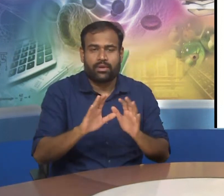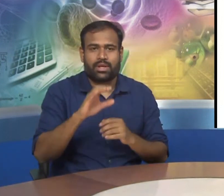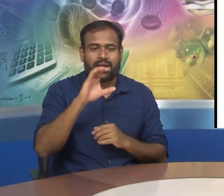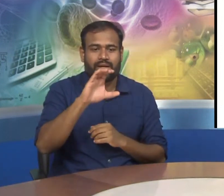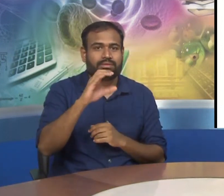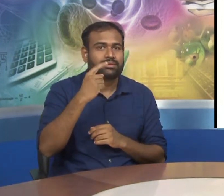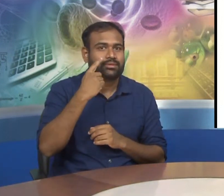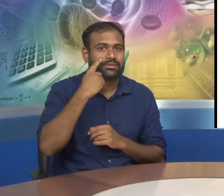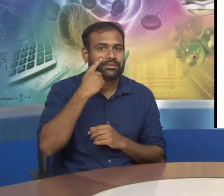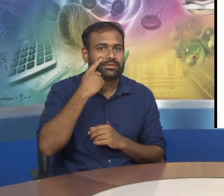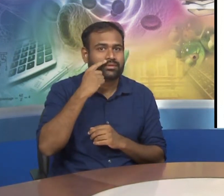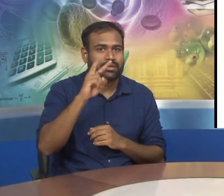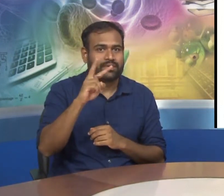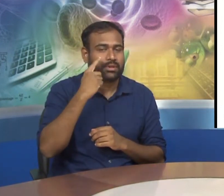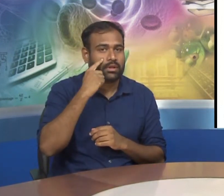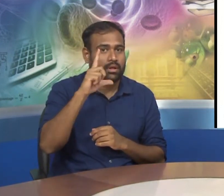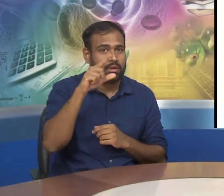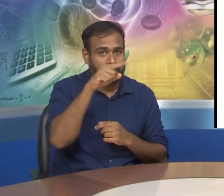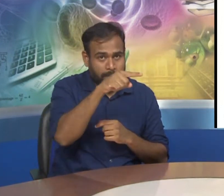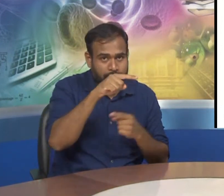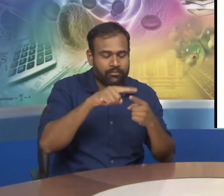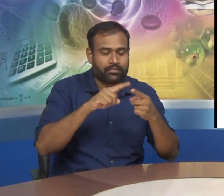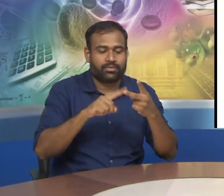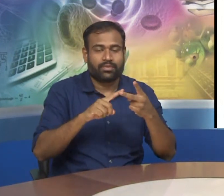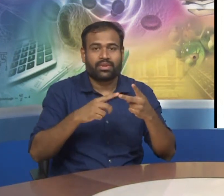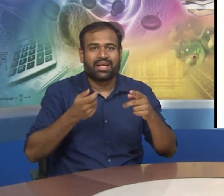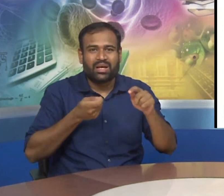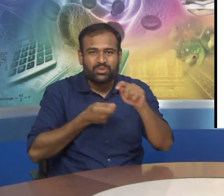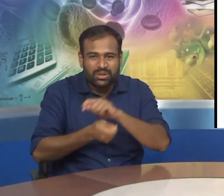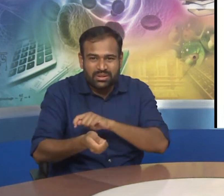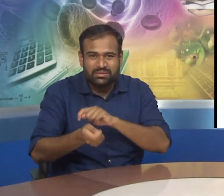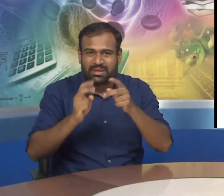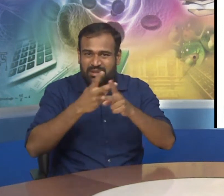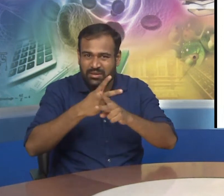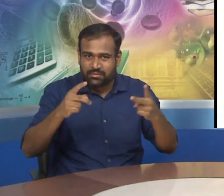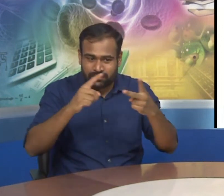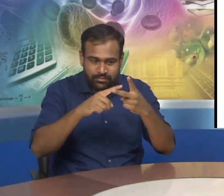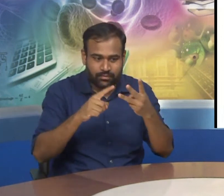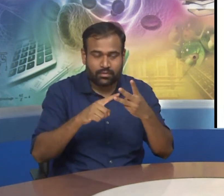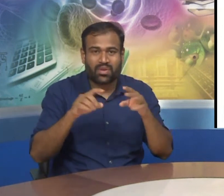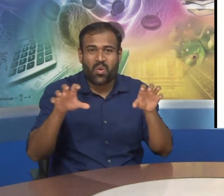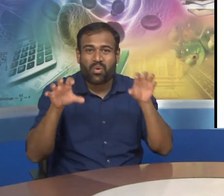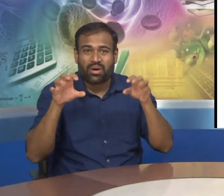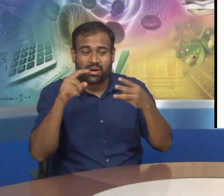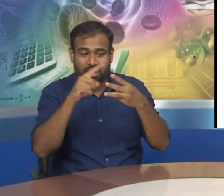The appeals can be filed in civil, criminal,